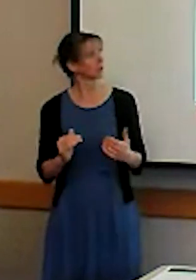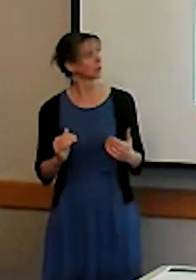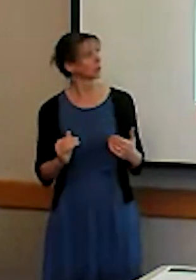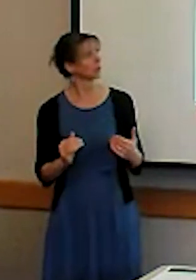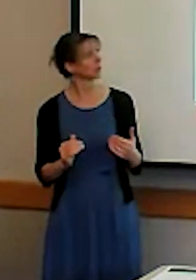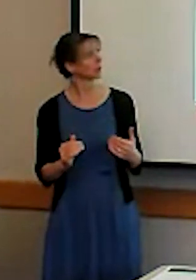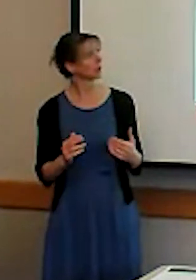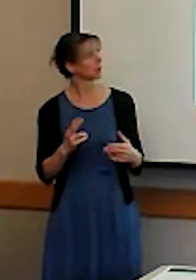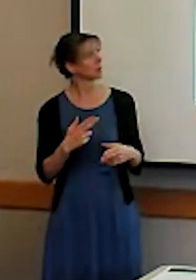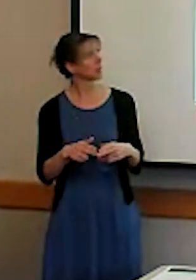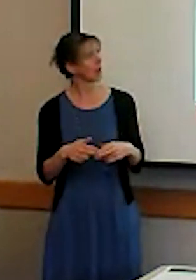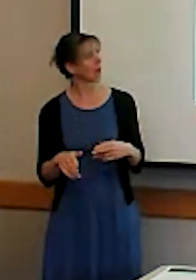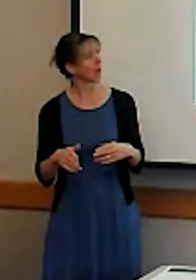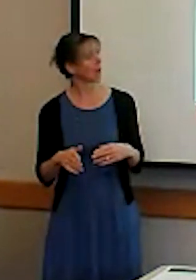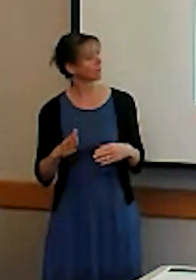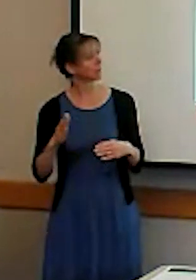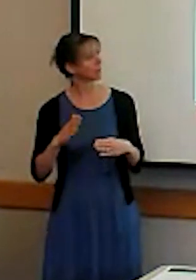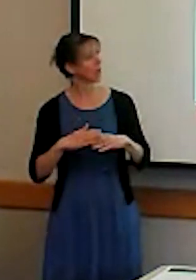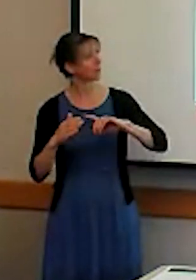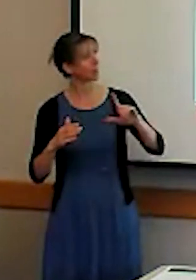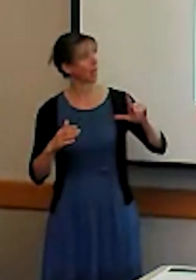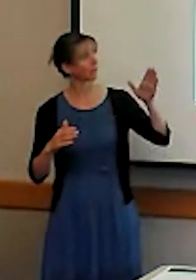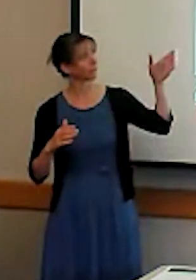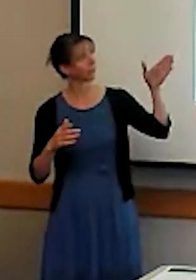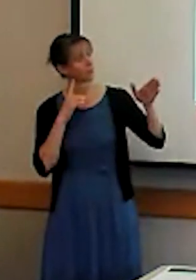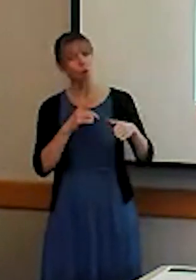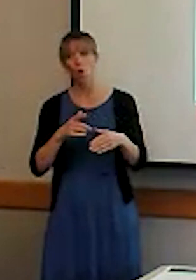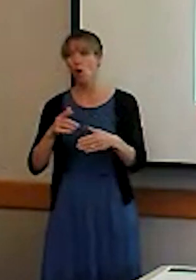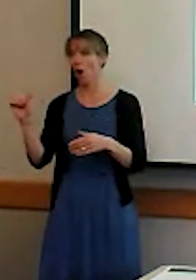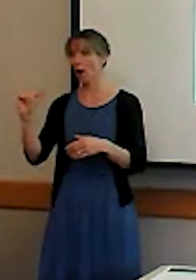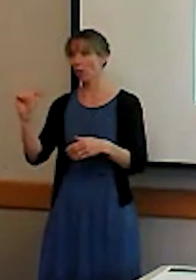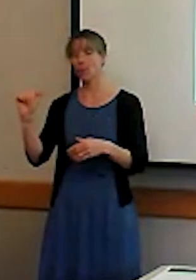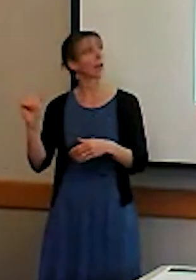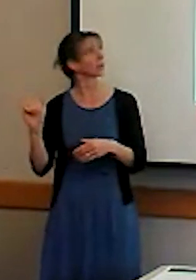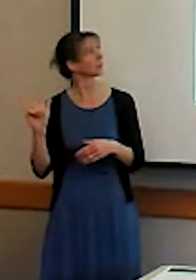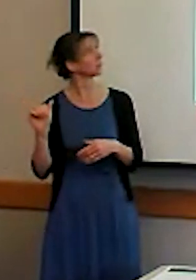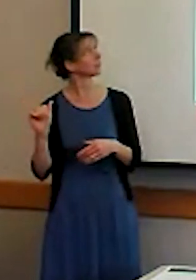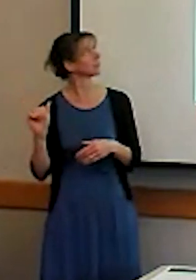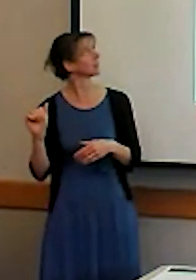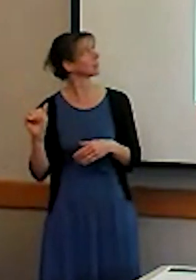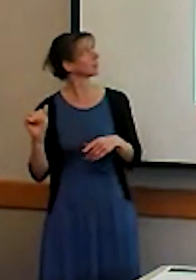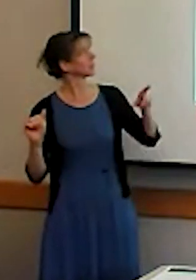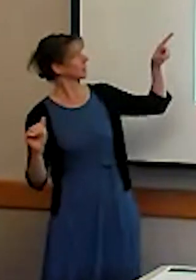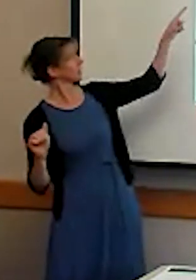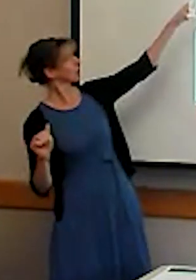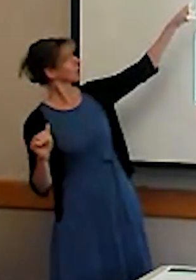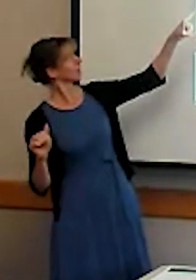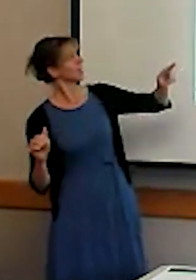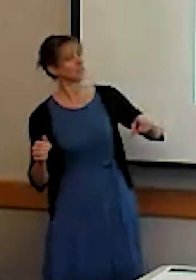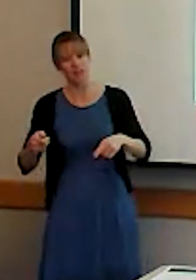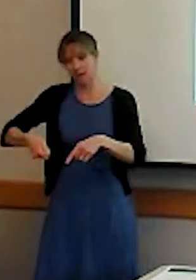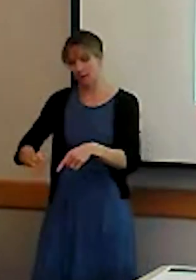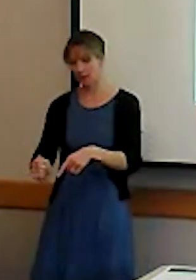The knife up in the top left-hand corner is for arthritis. So instead of slicing, your wrist is straight